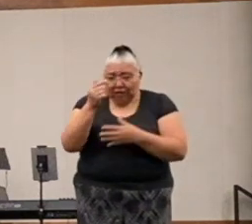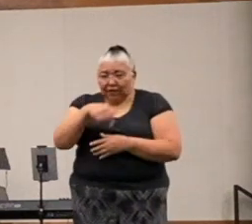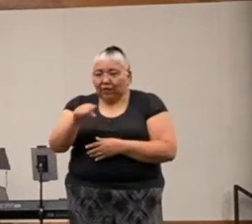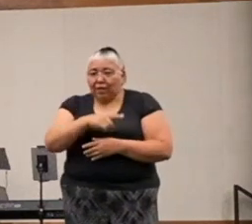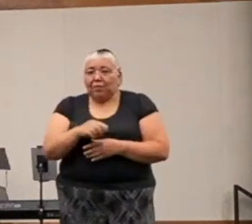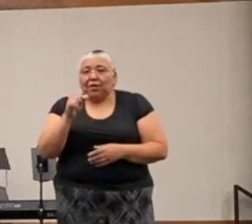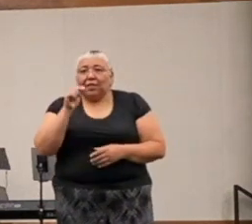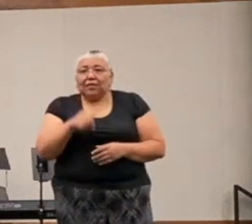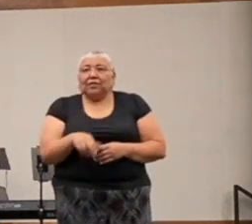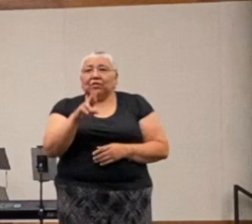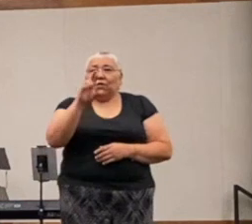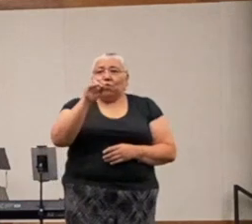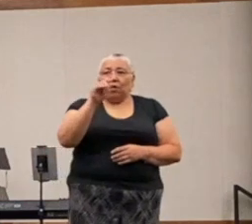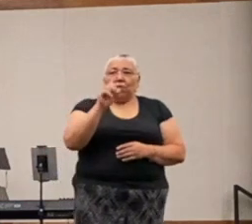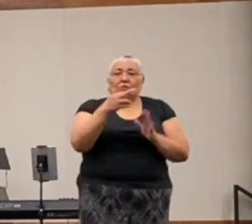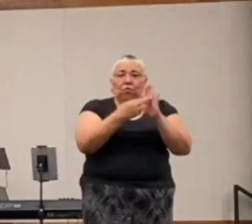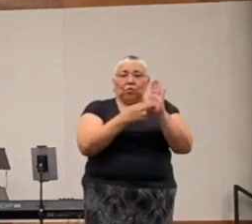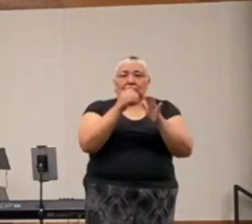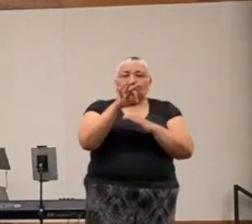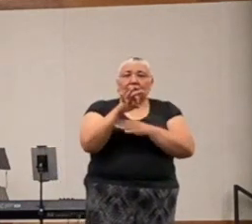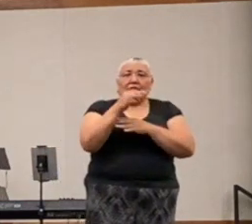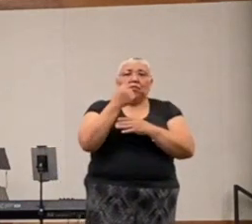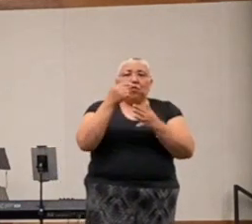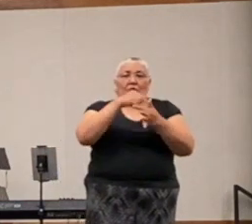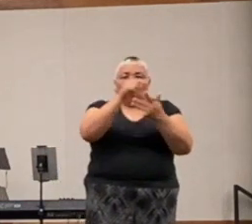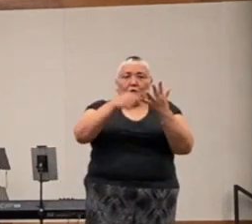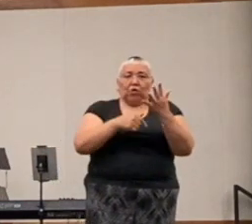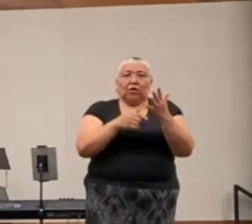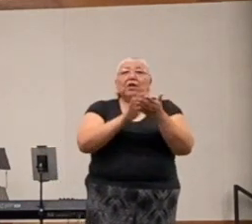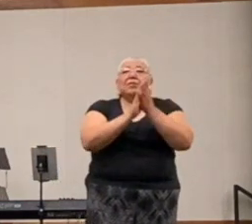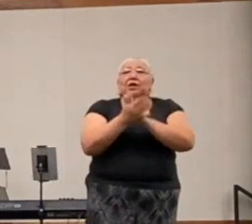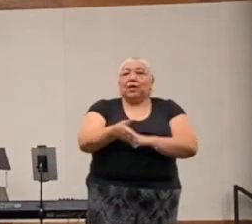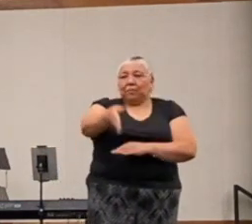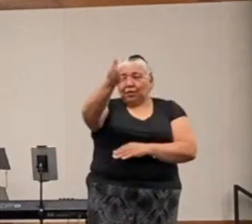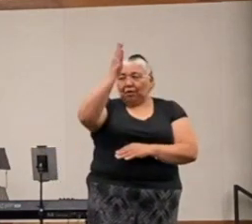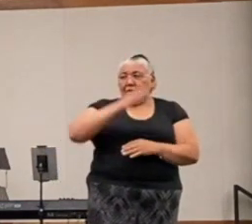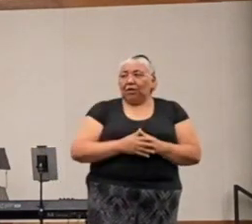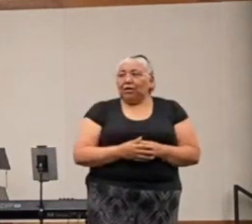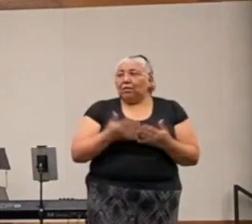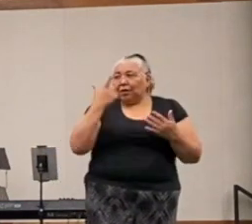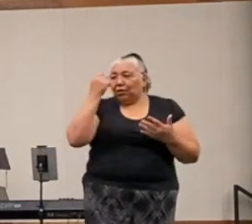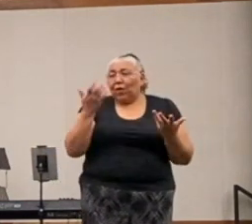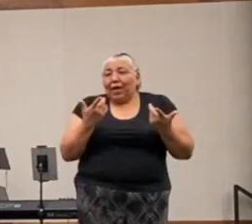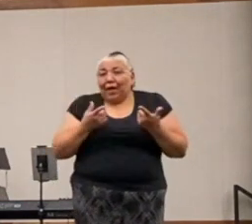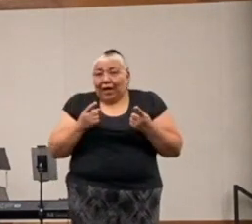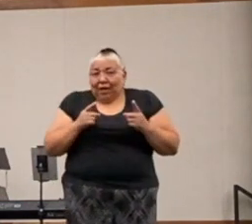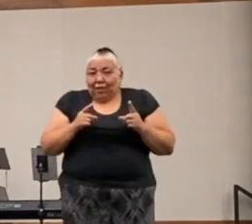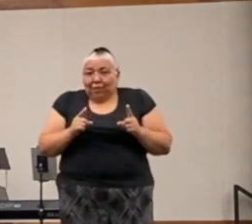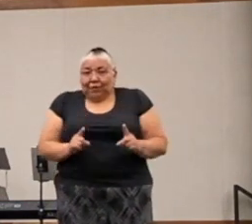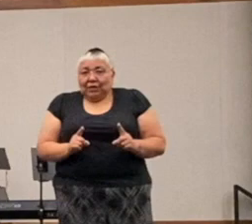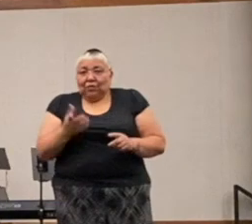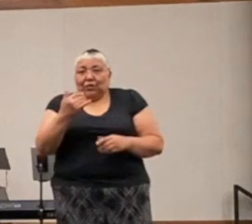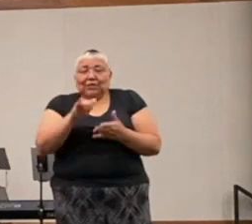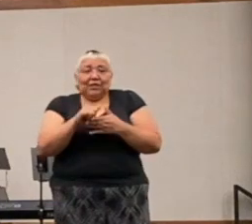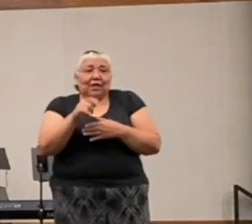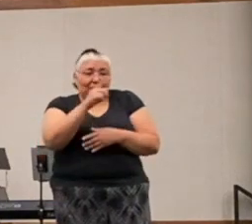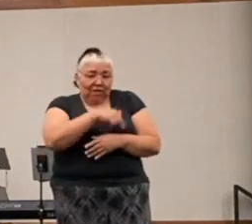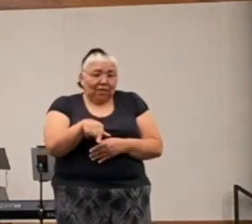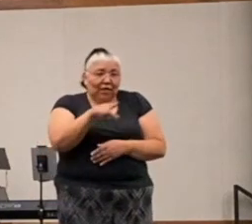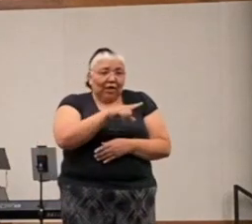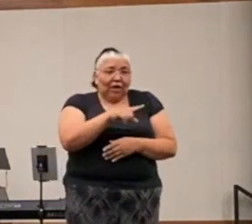the Robert Rules of Order had become their God. Because what happened was, is that they were